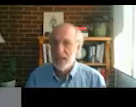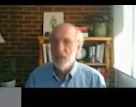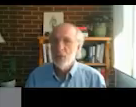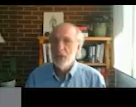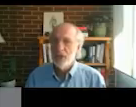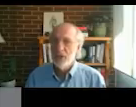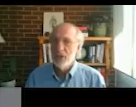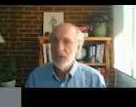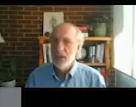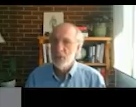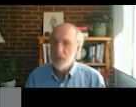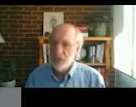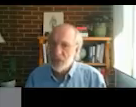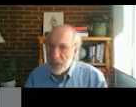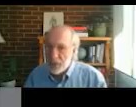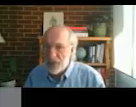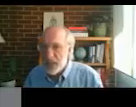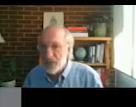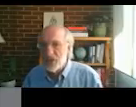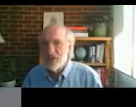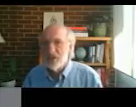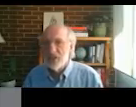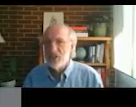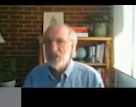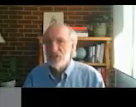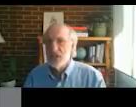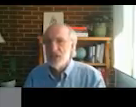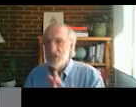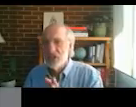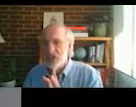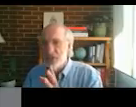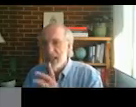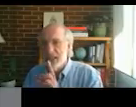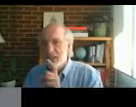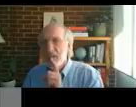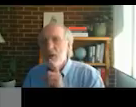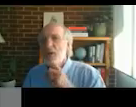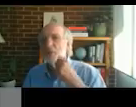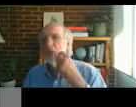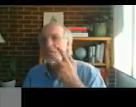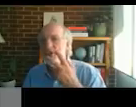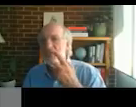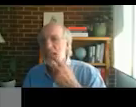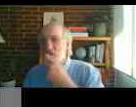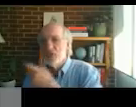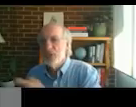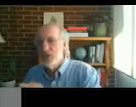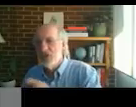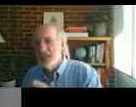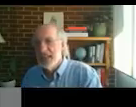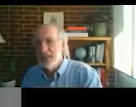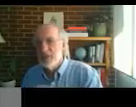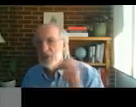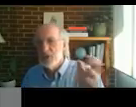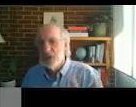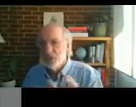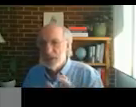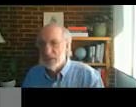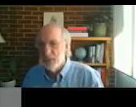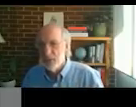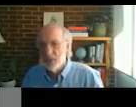training, where you run separate sessions and you teach the child to systematically produce sounds when you say them